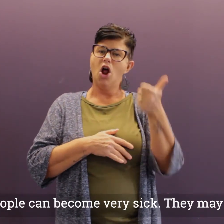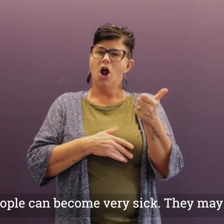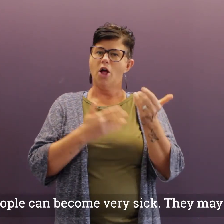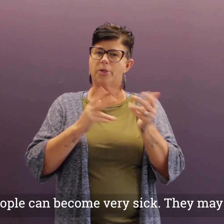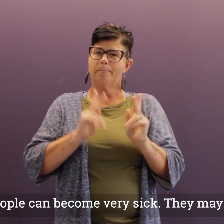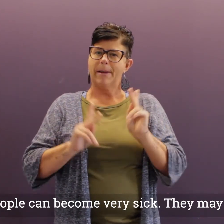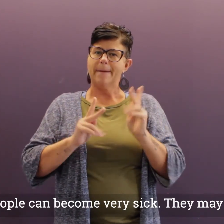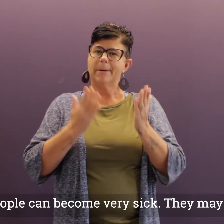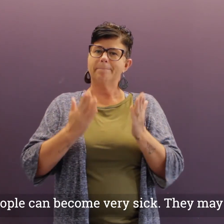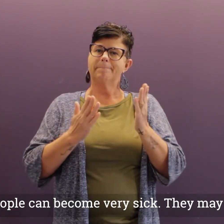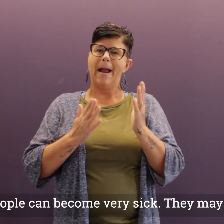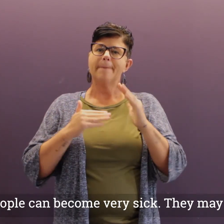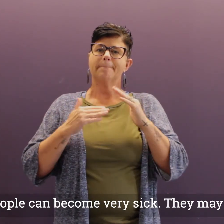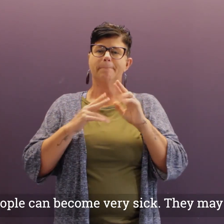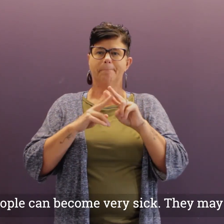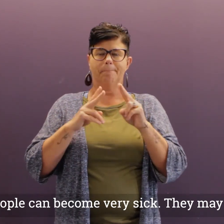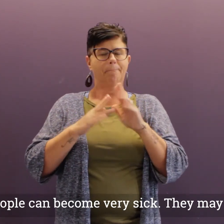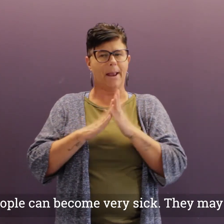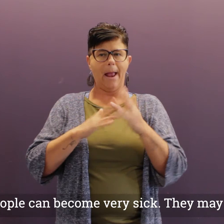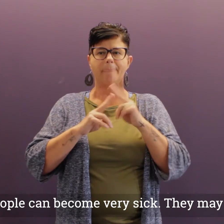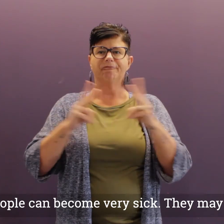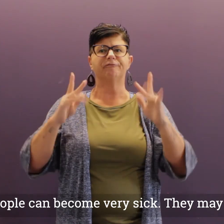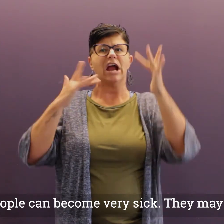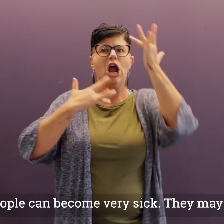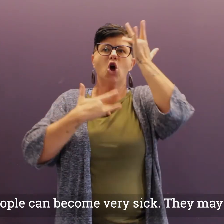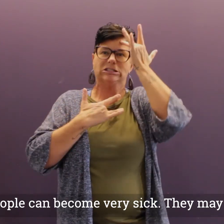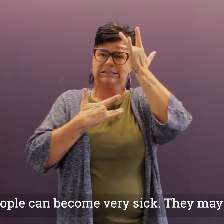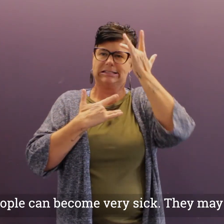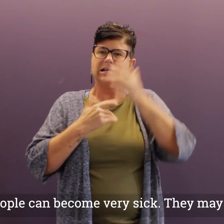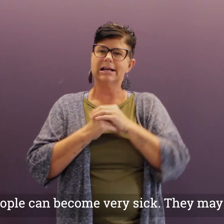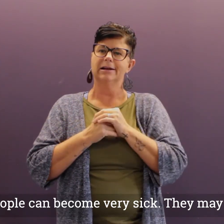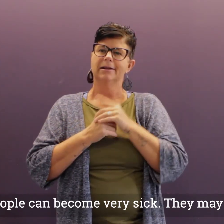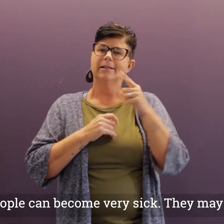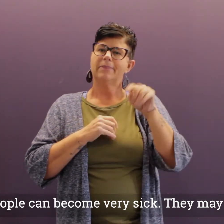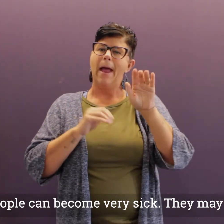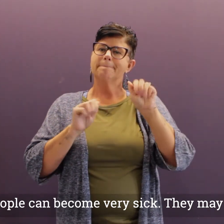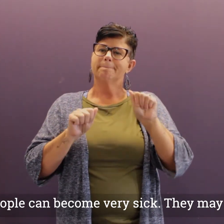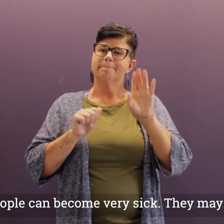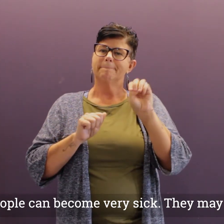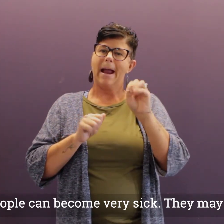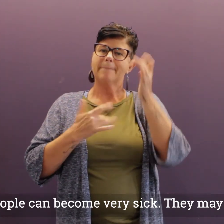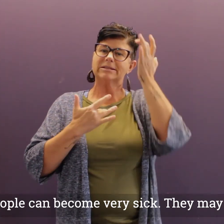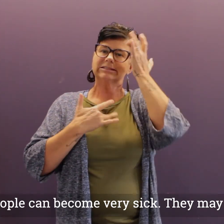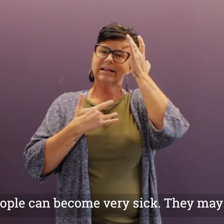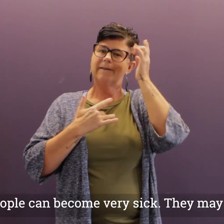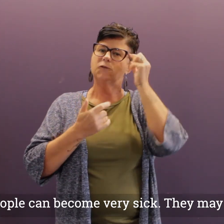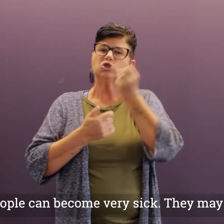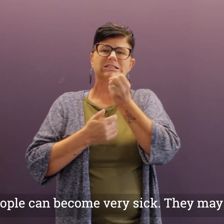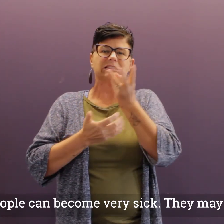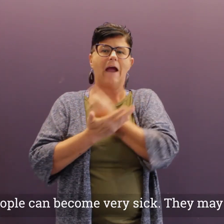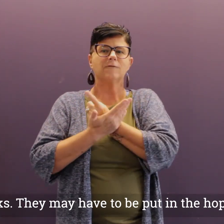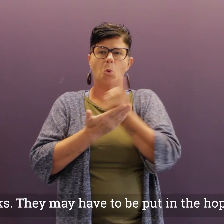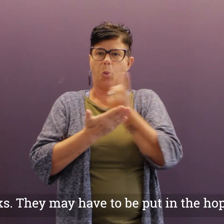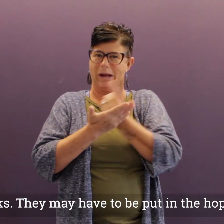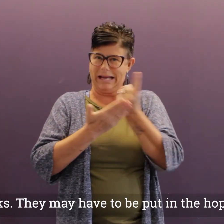Other people can become very sick. They may be sick for several weeks.